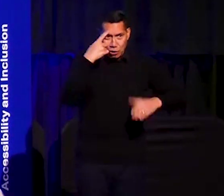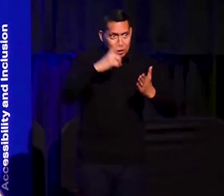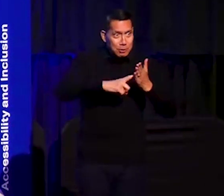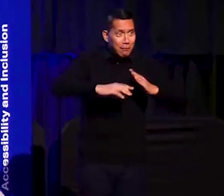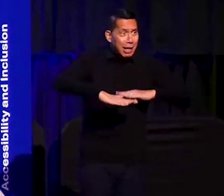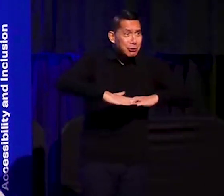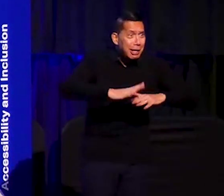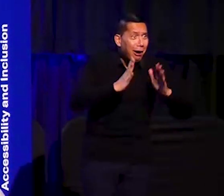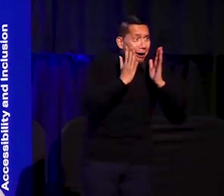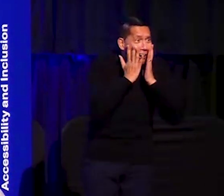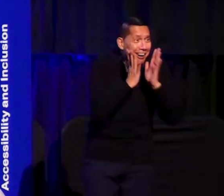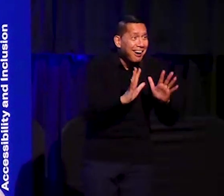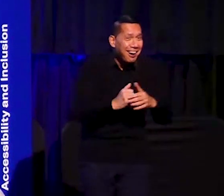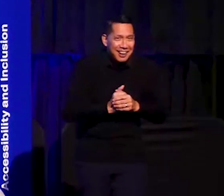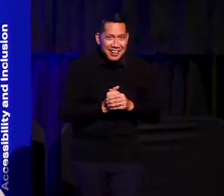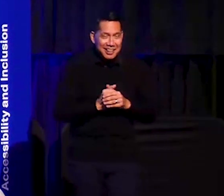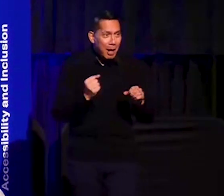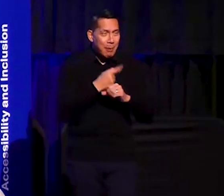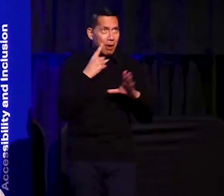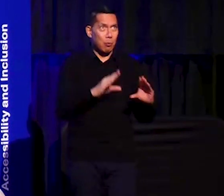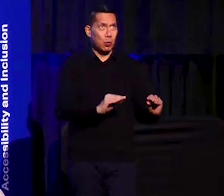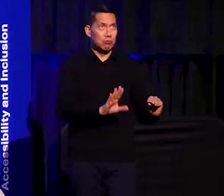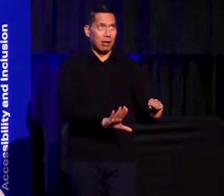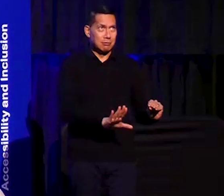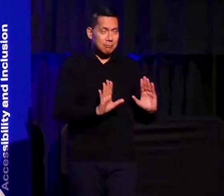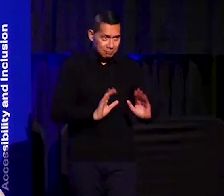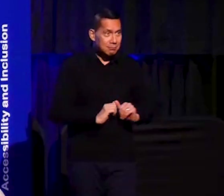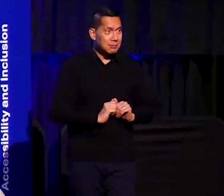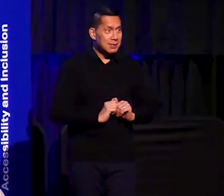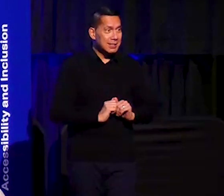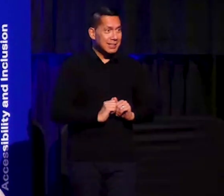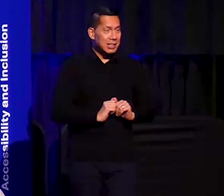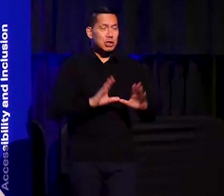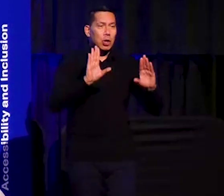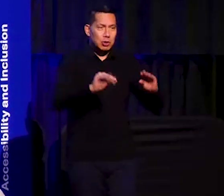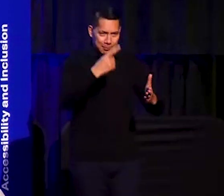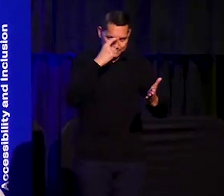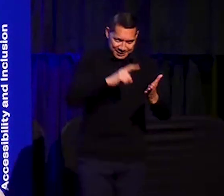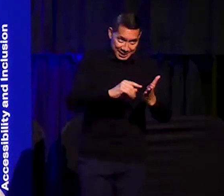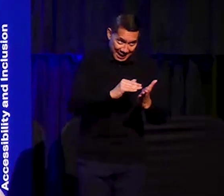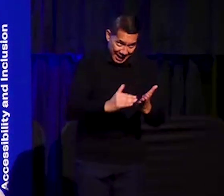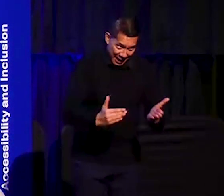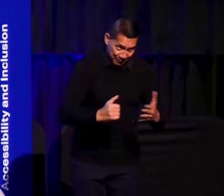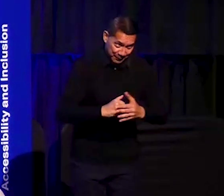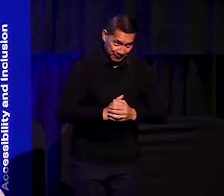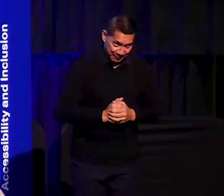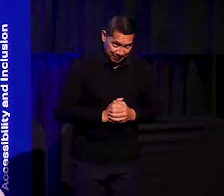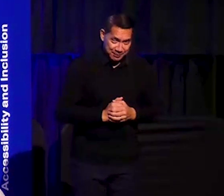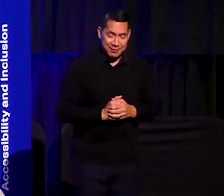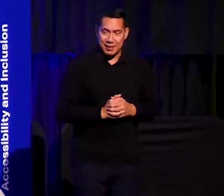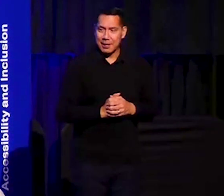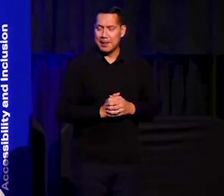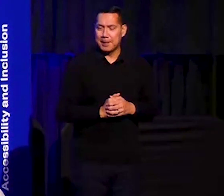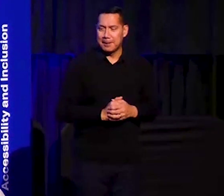country, so that's what made me kind of pause here. I'm just going to stop and do that now, and then pick up where I left off.